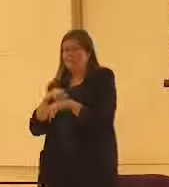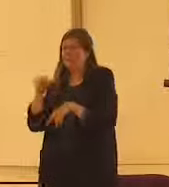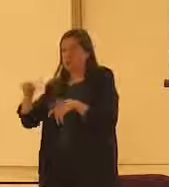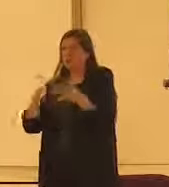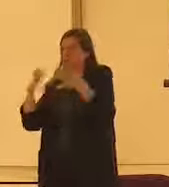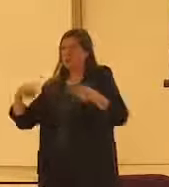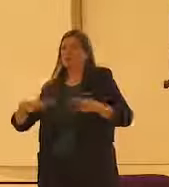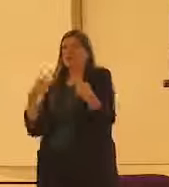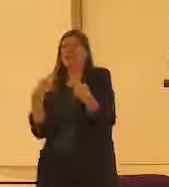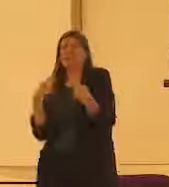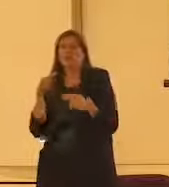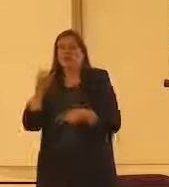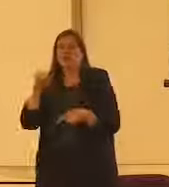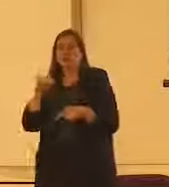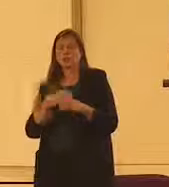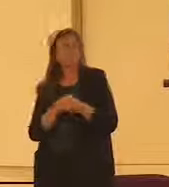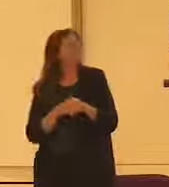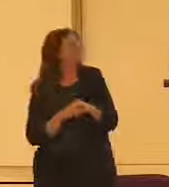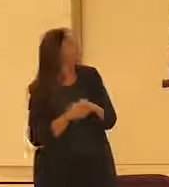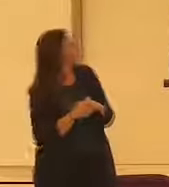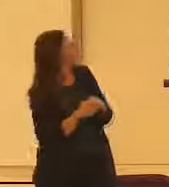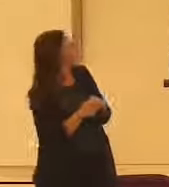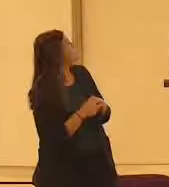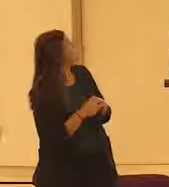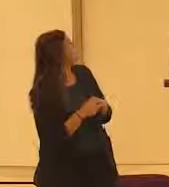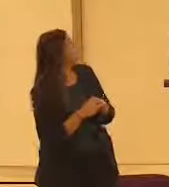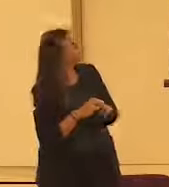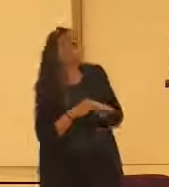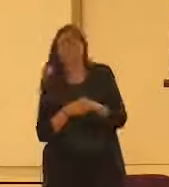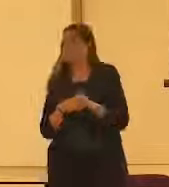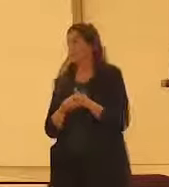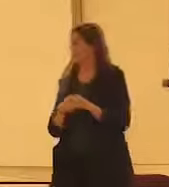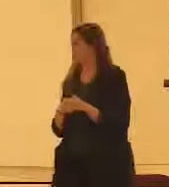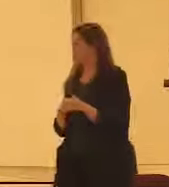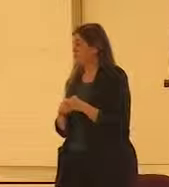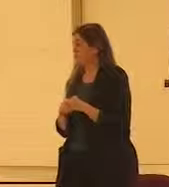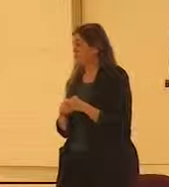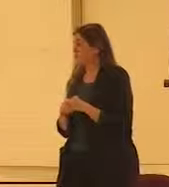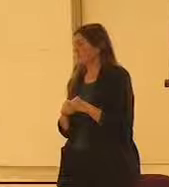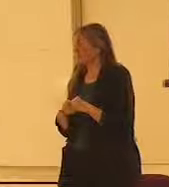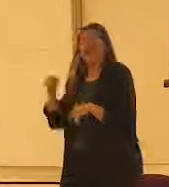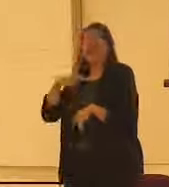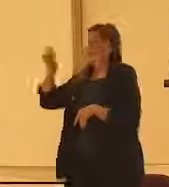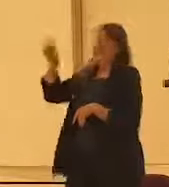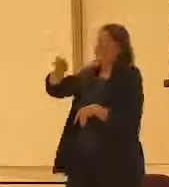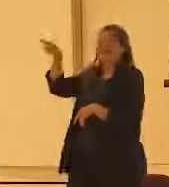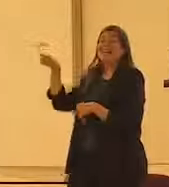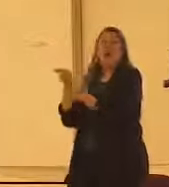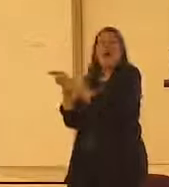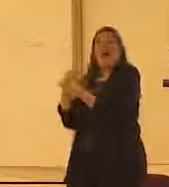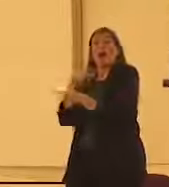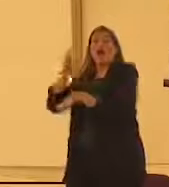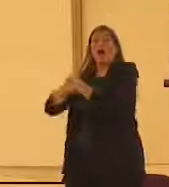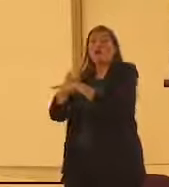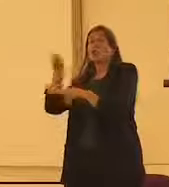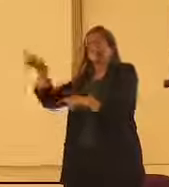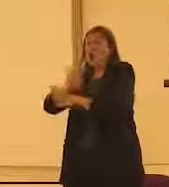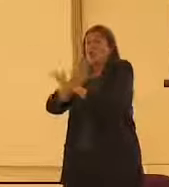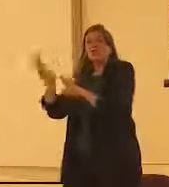patients. This is almost where I give the excuses for my peers who are not deaf specialists for when they screw